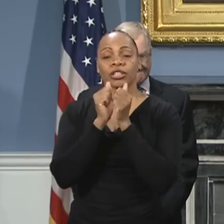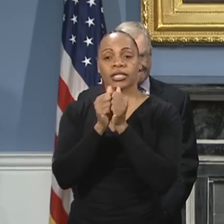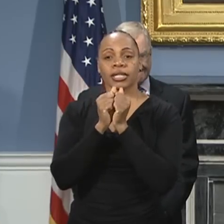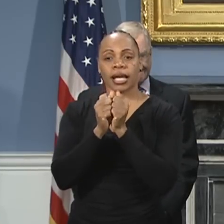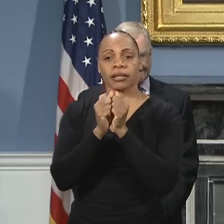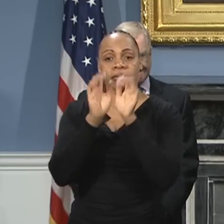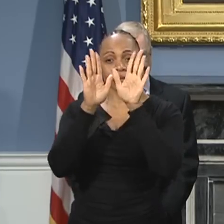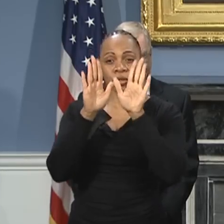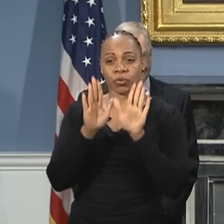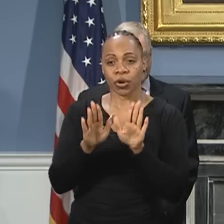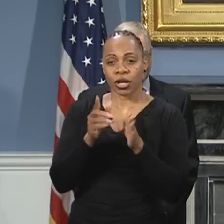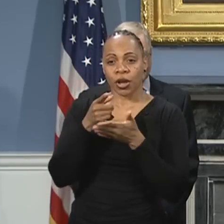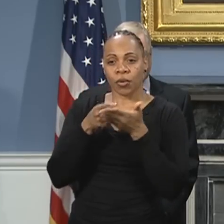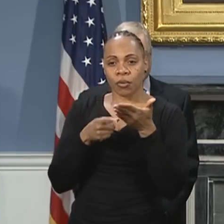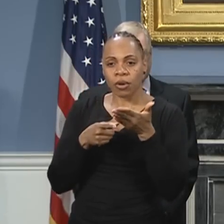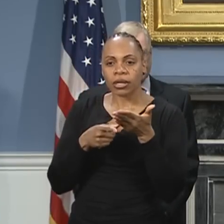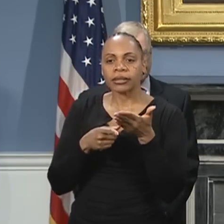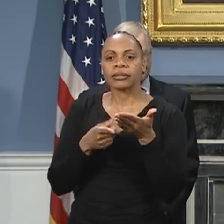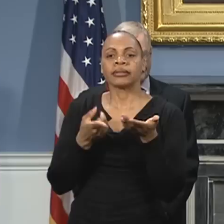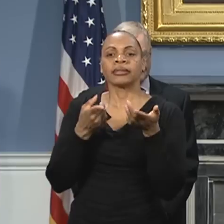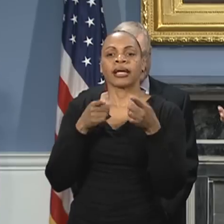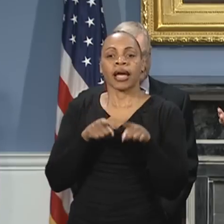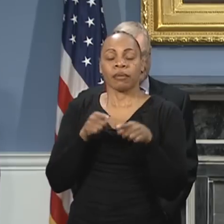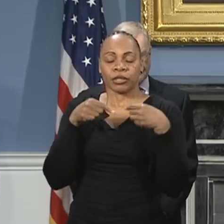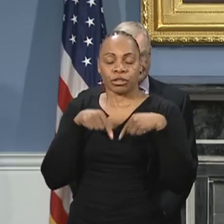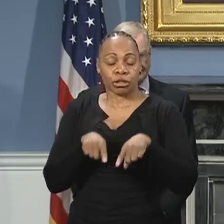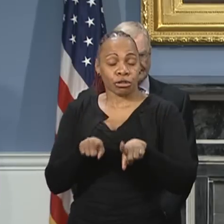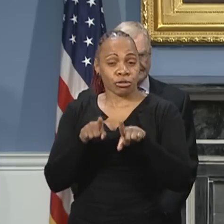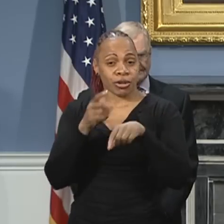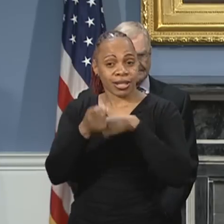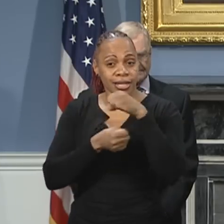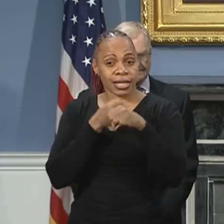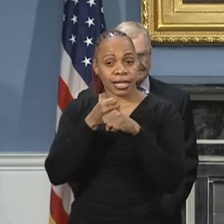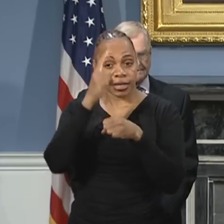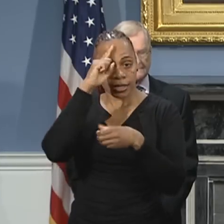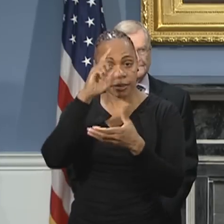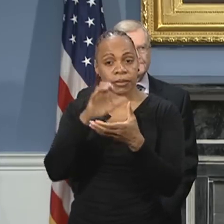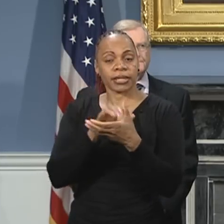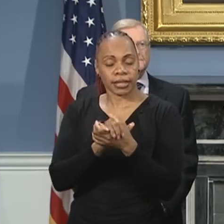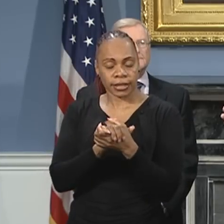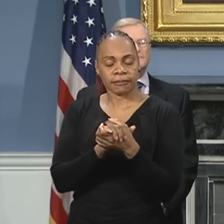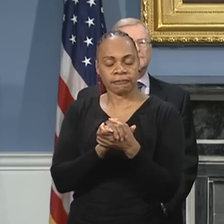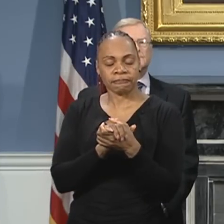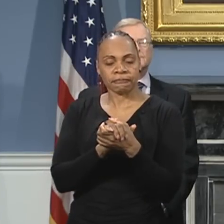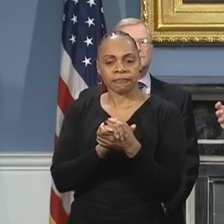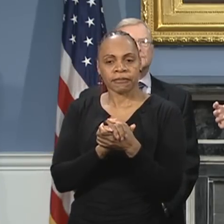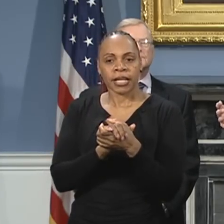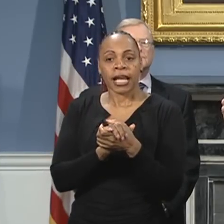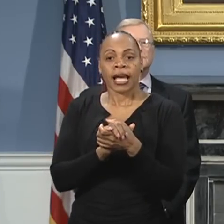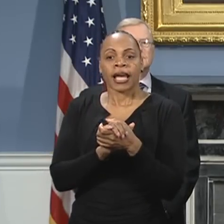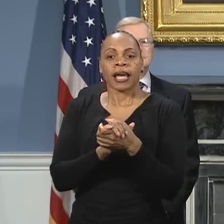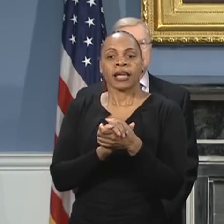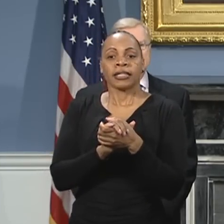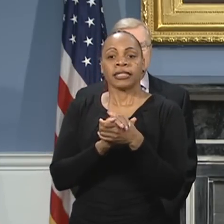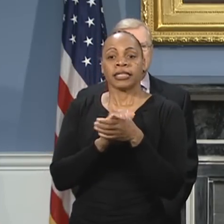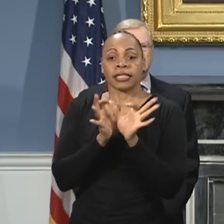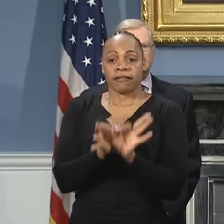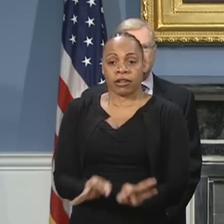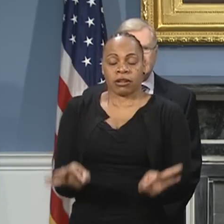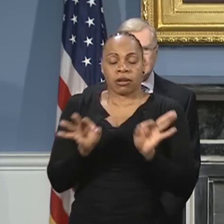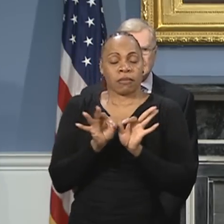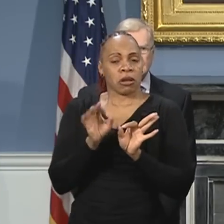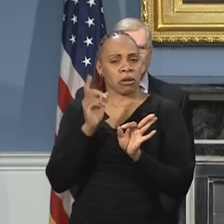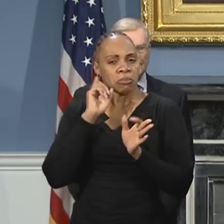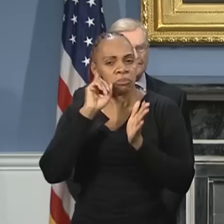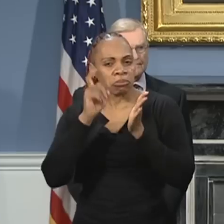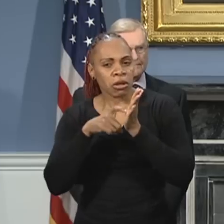what has made him so effective over the years is he believes in that notion. I believe in it, too, fundamentally. I think what we're seeing here is agencies are starting to